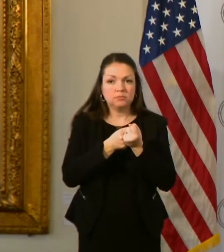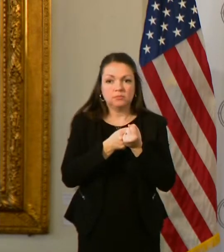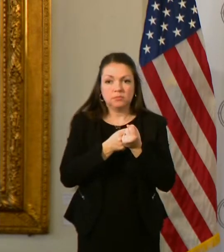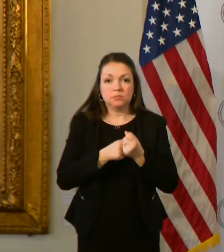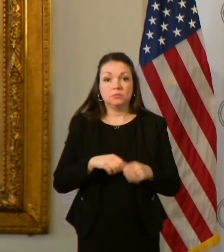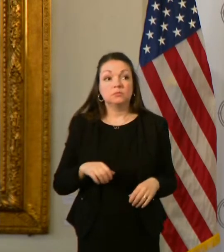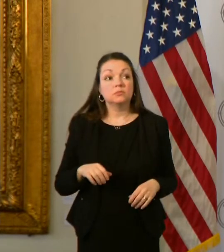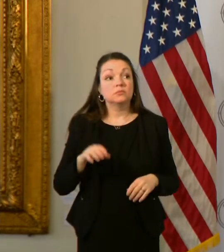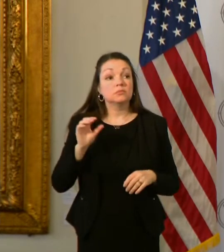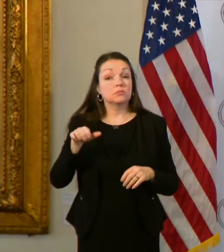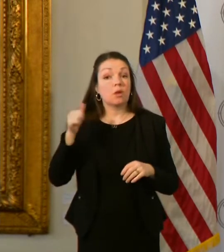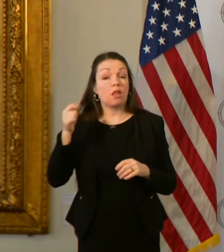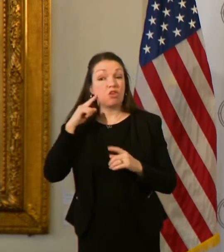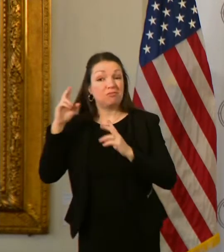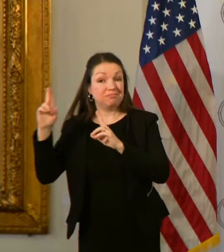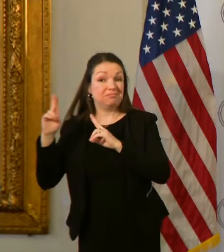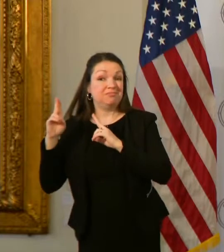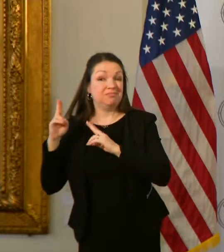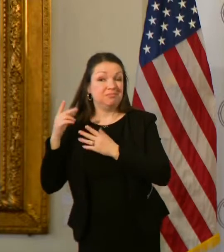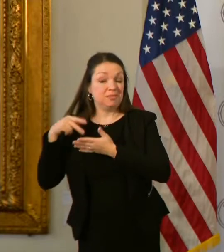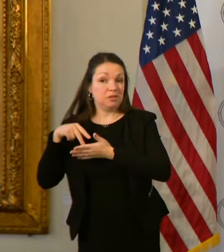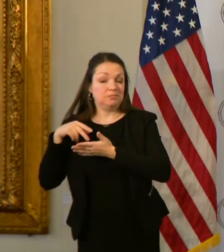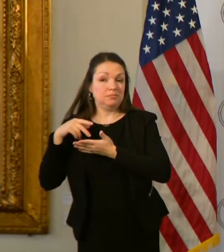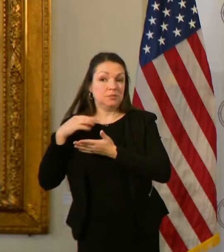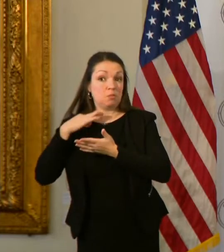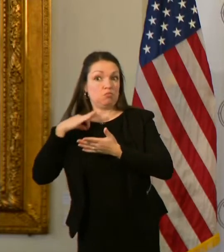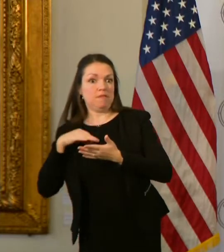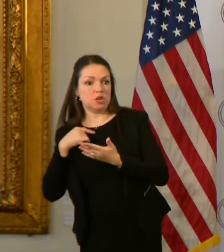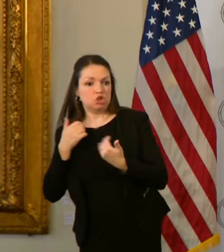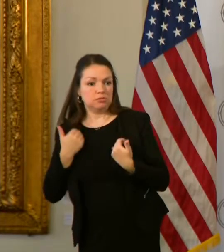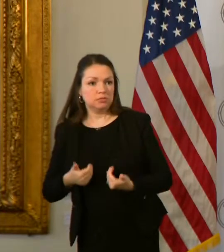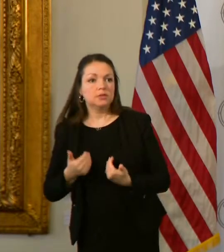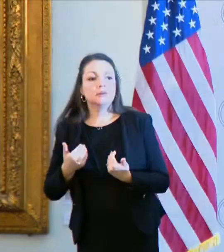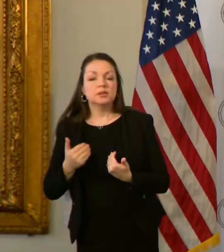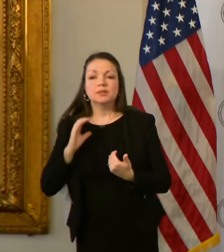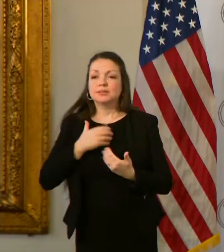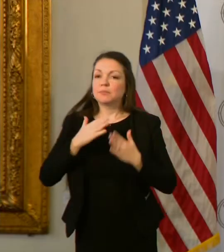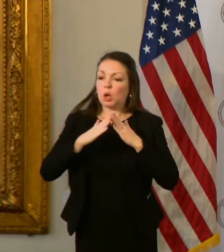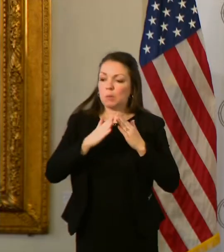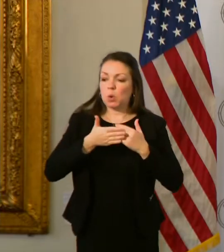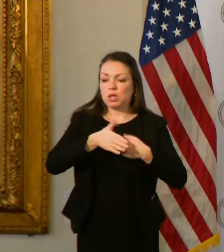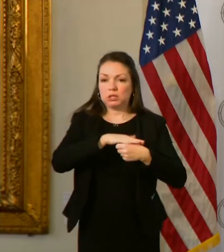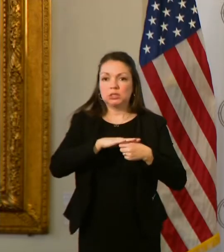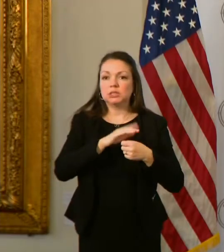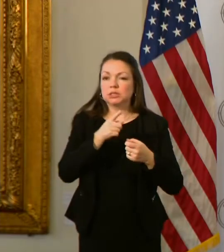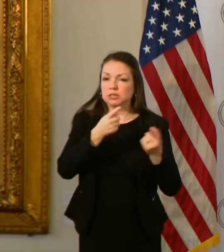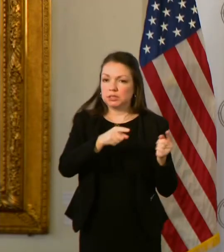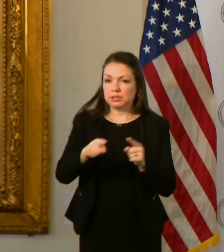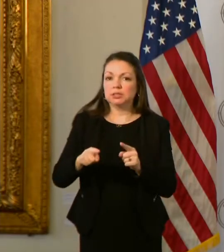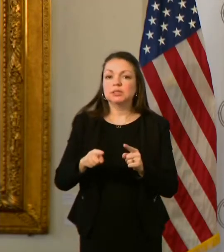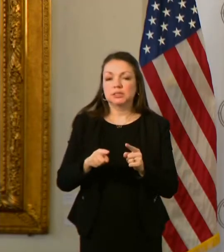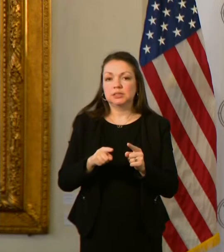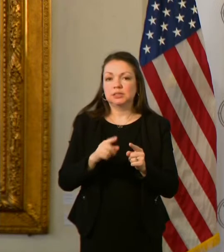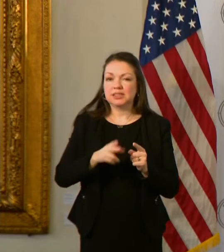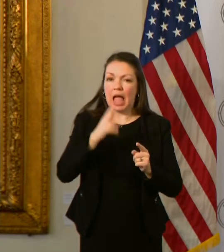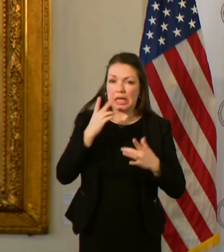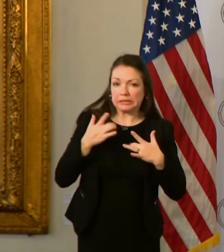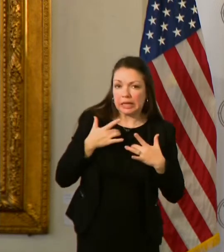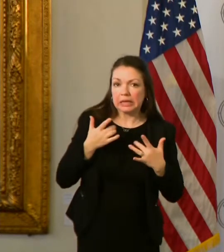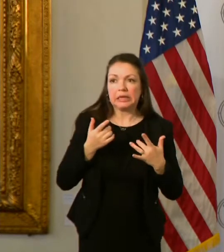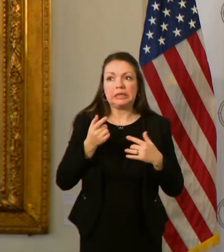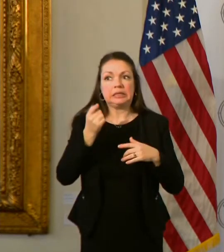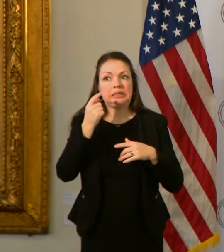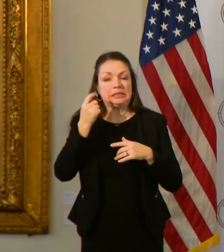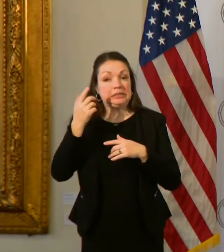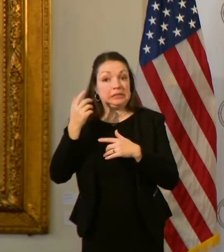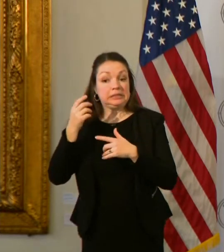privilege. In our high anxiety of what's happening in our communities and the availability of social media